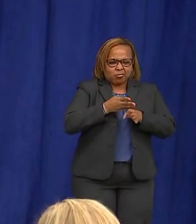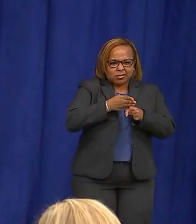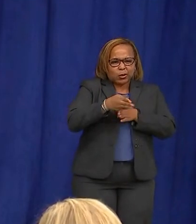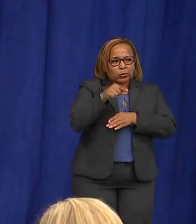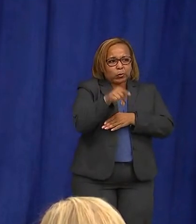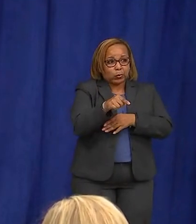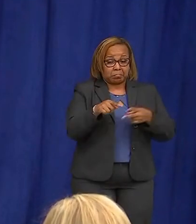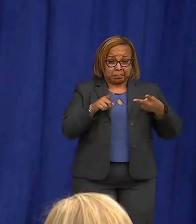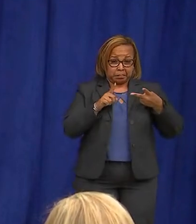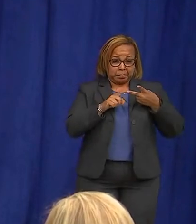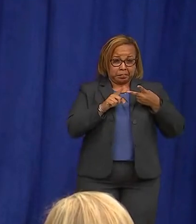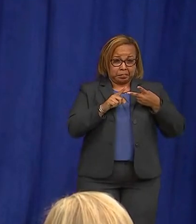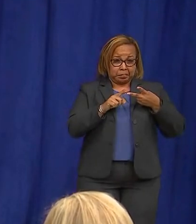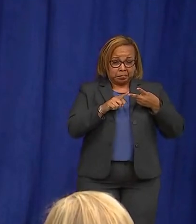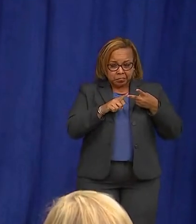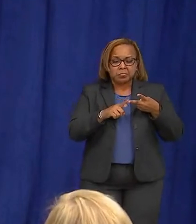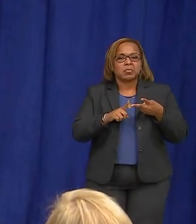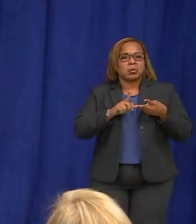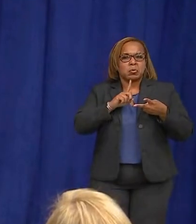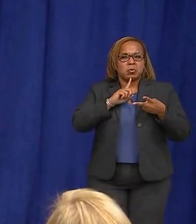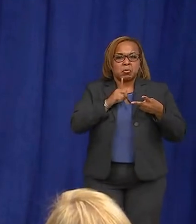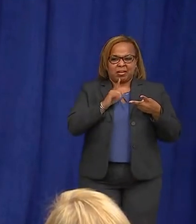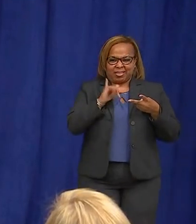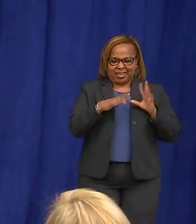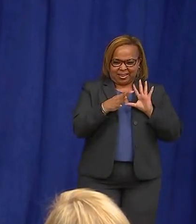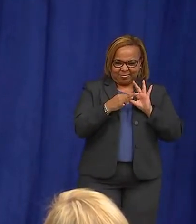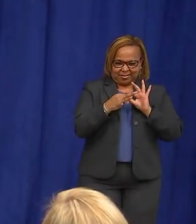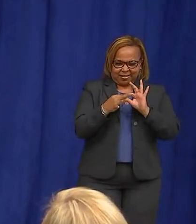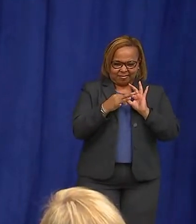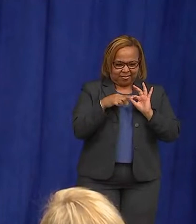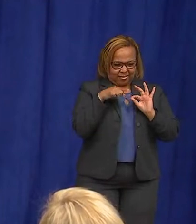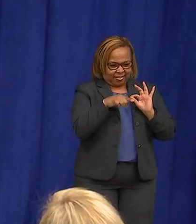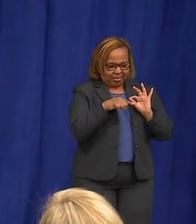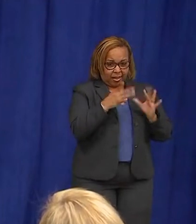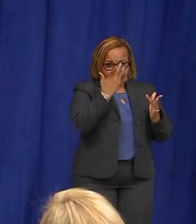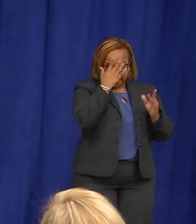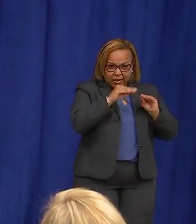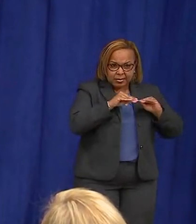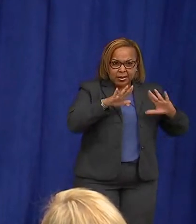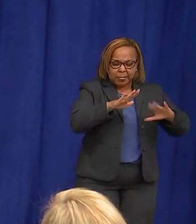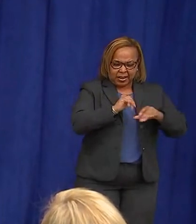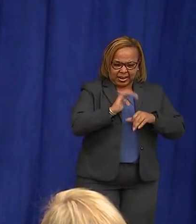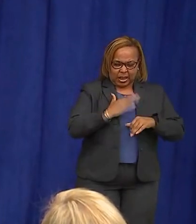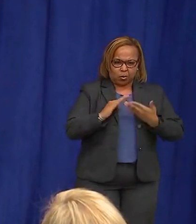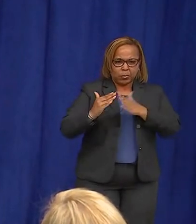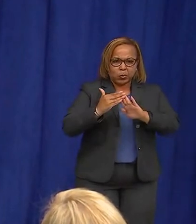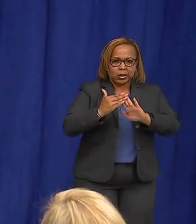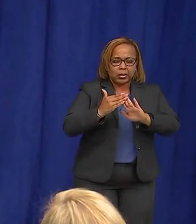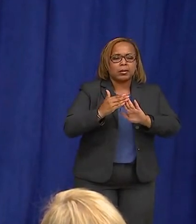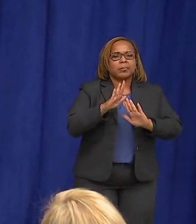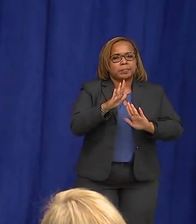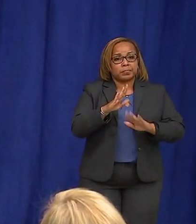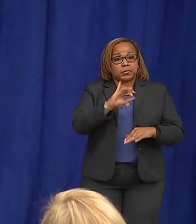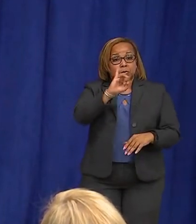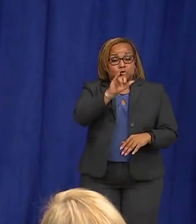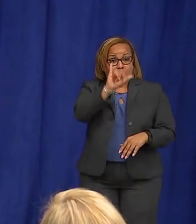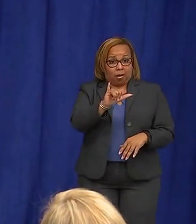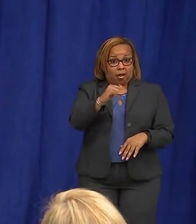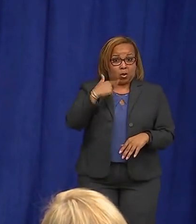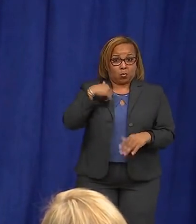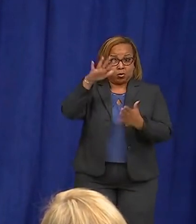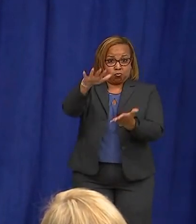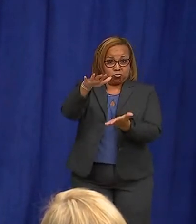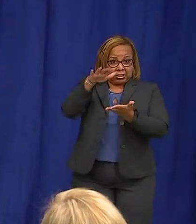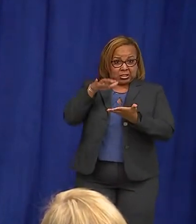sector. And secondly, it helps to stem the tide of the pandemic in our communities. In July, the partnership